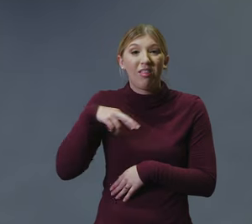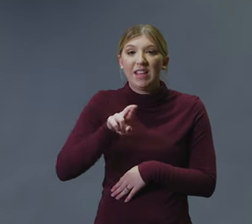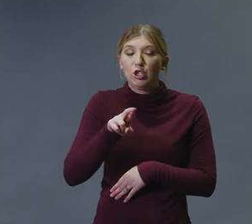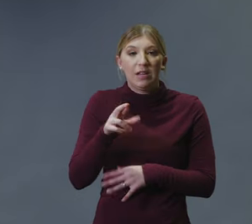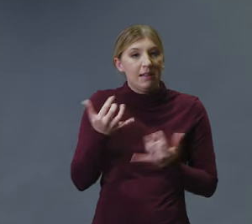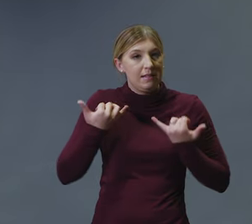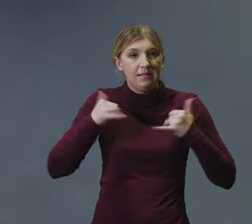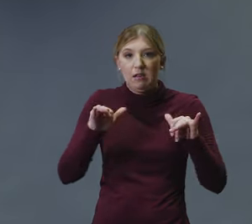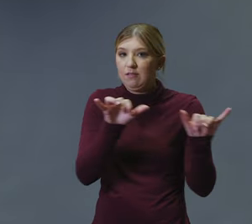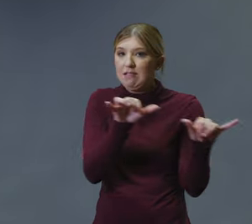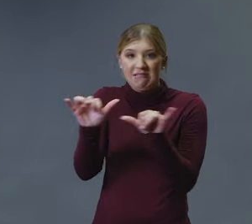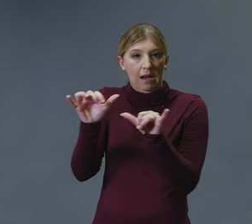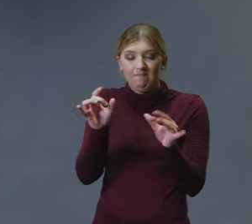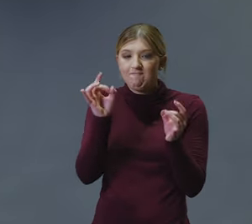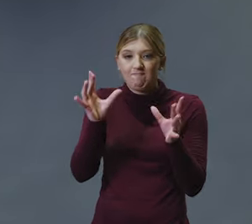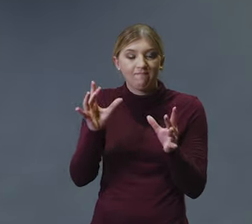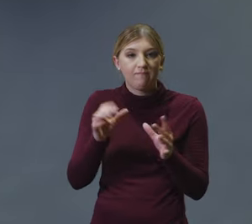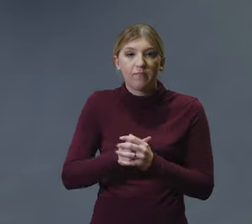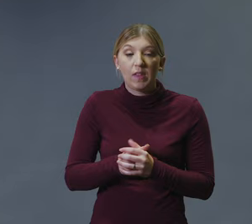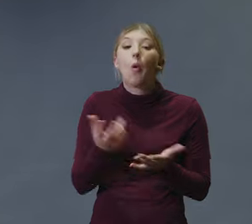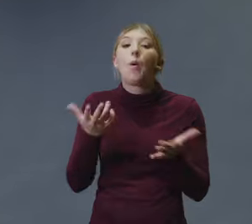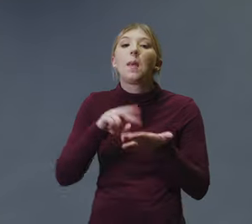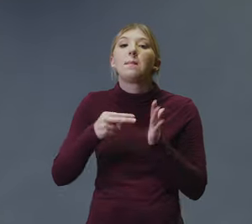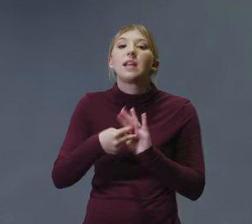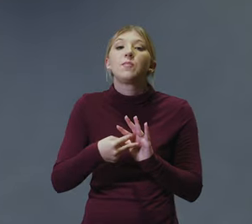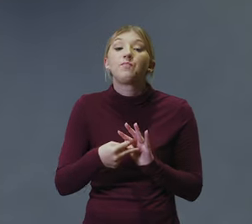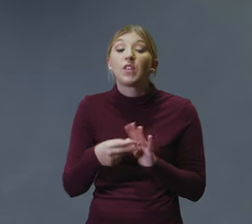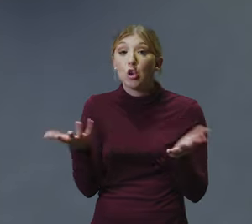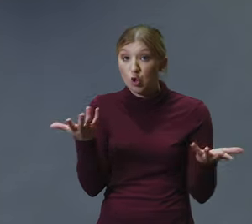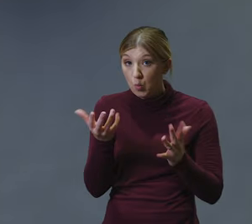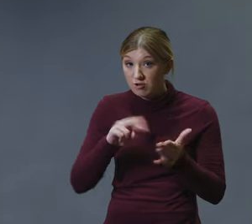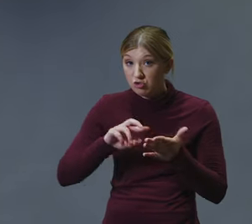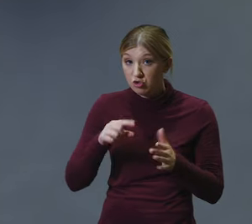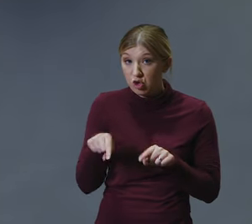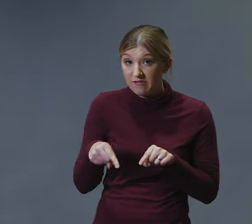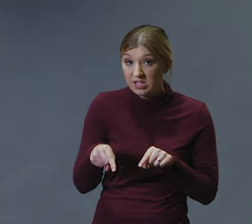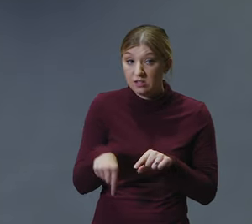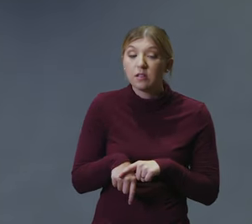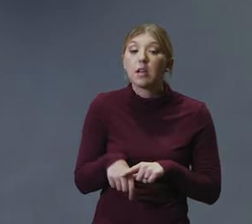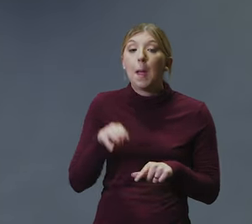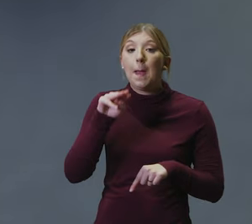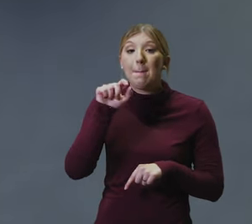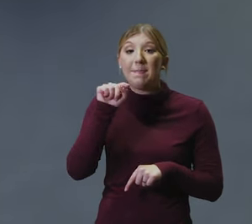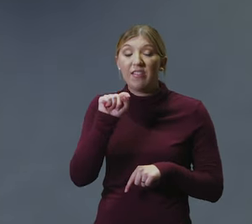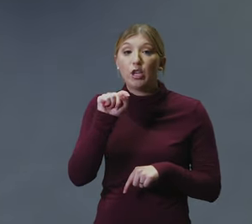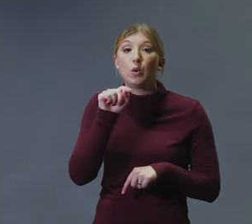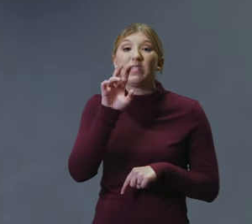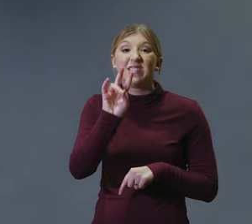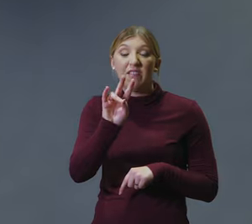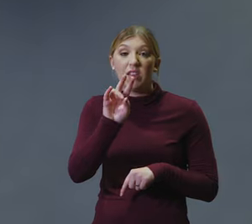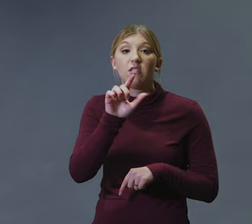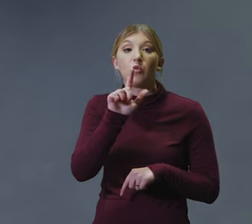as damning. This is what I mean by that. You know what makes me nervous? Passages like Matthew 7, 21 through